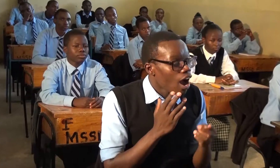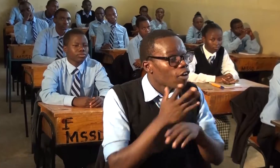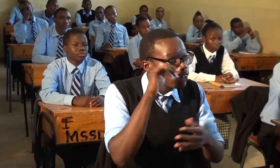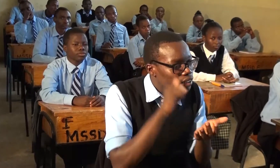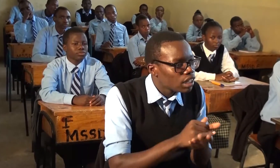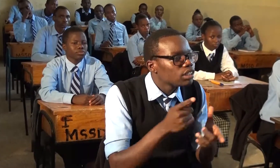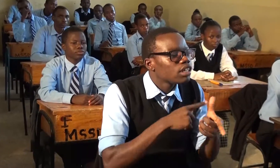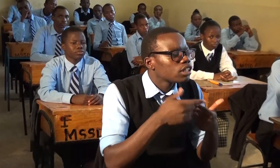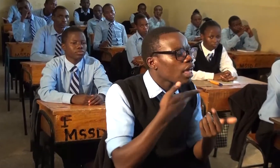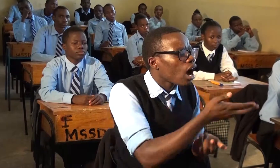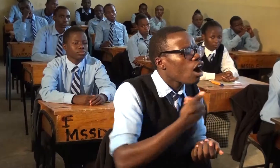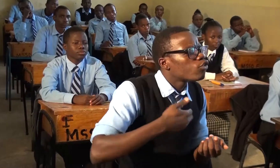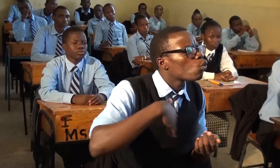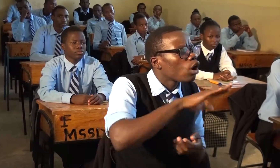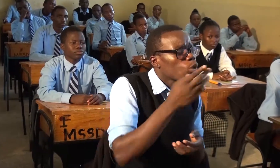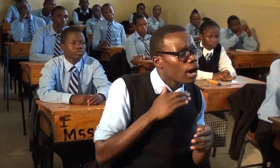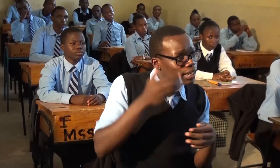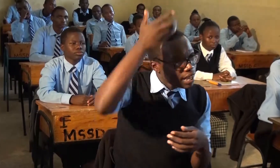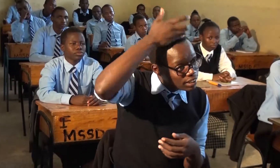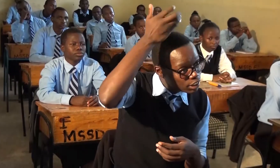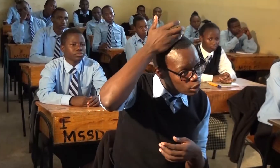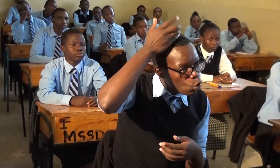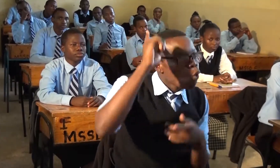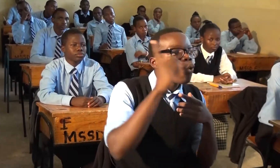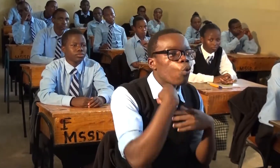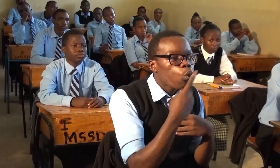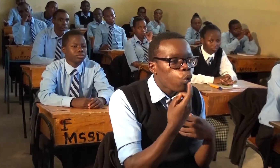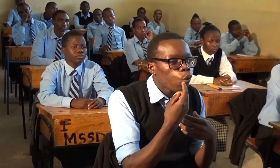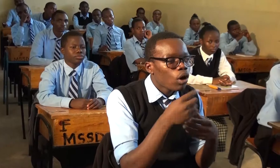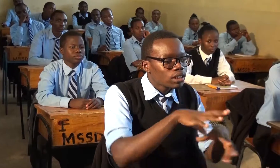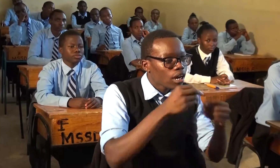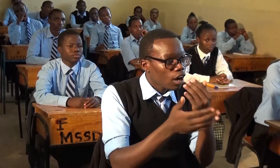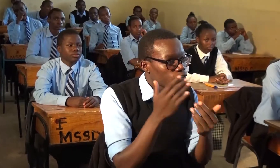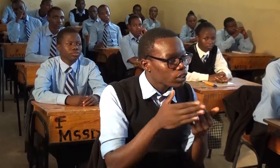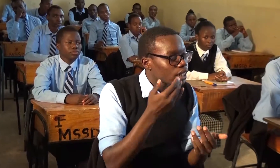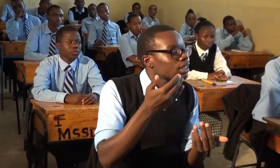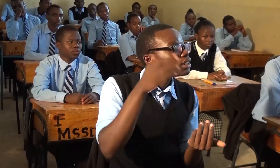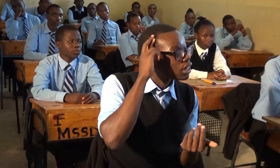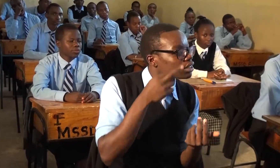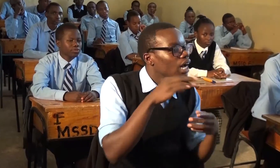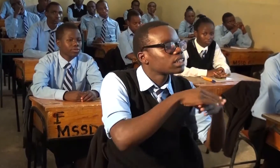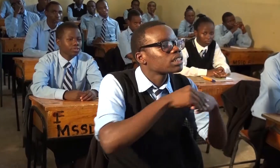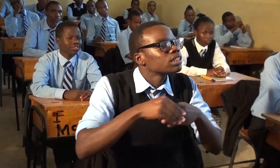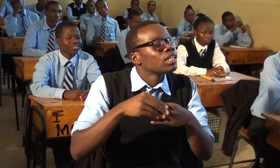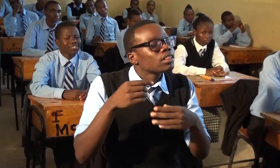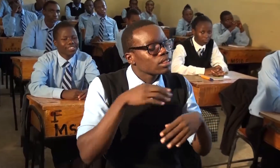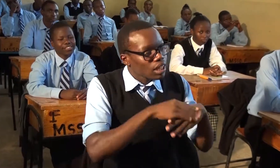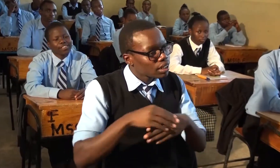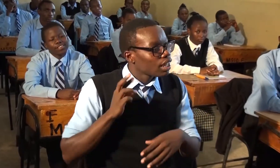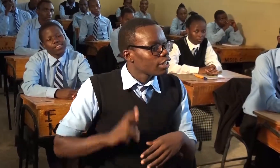After that, the air of what my name who took it off with it. That is that day